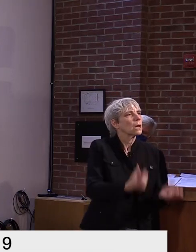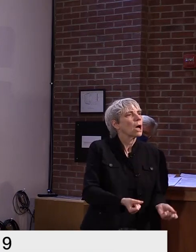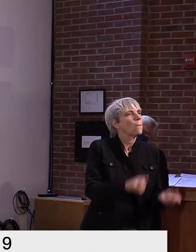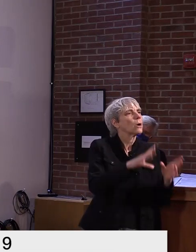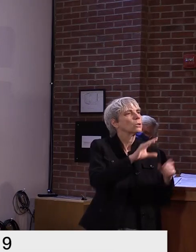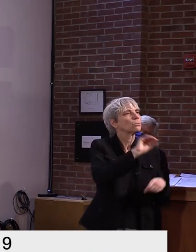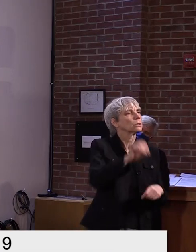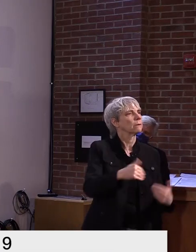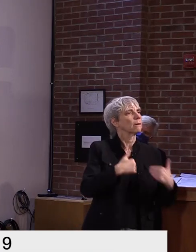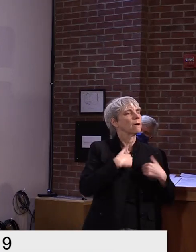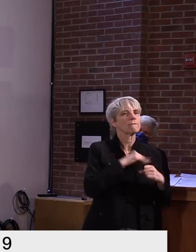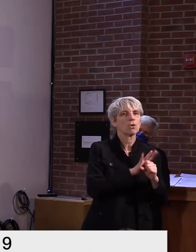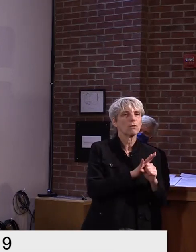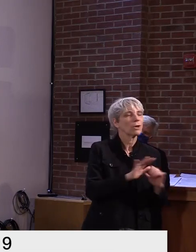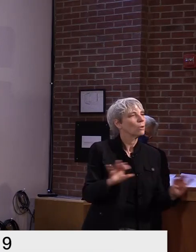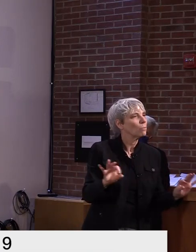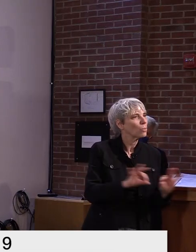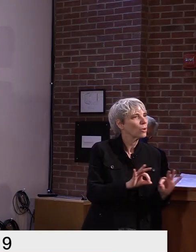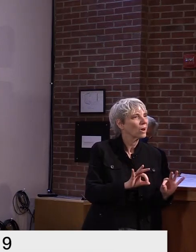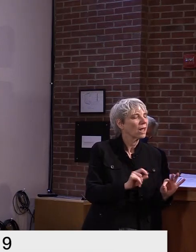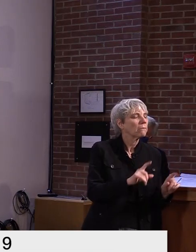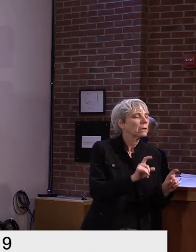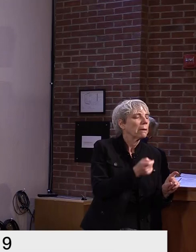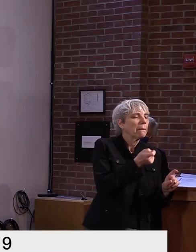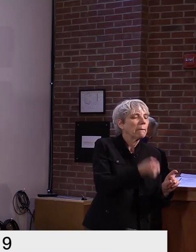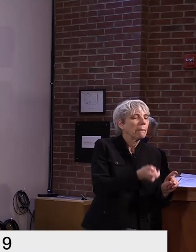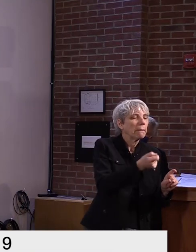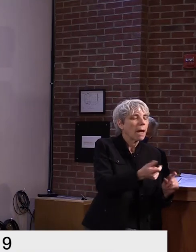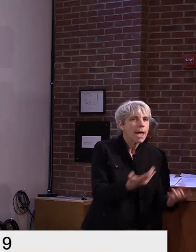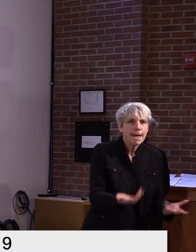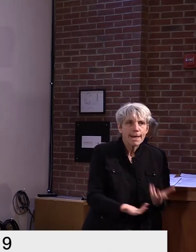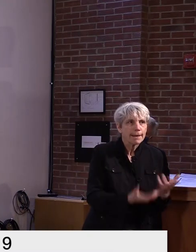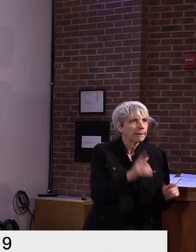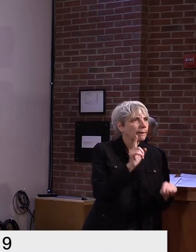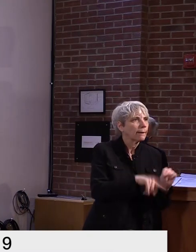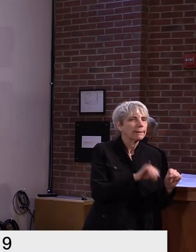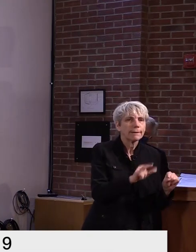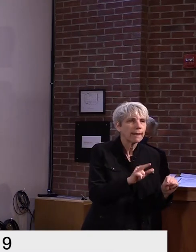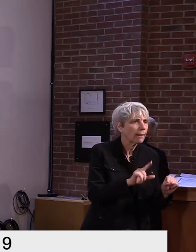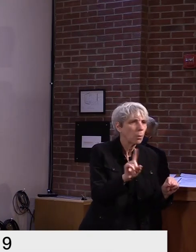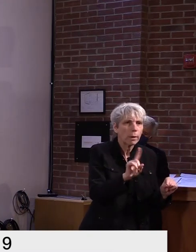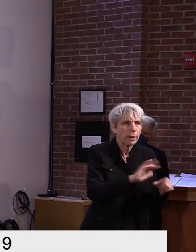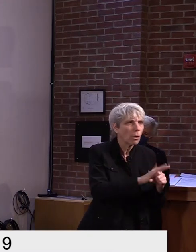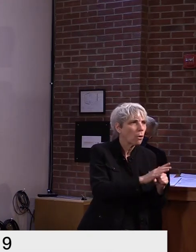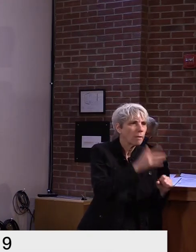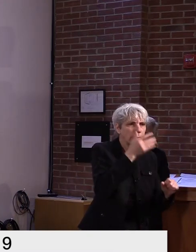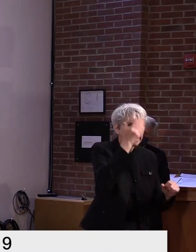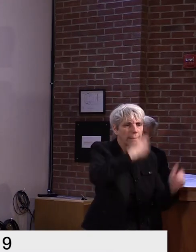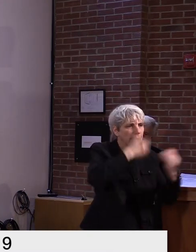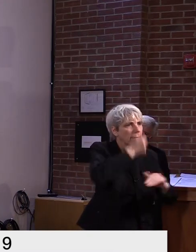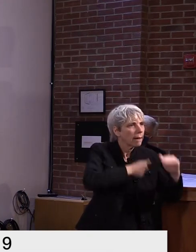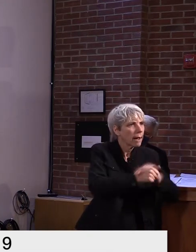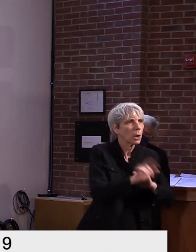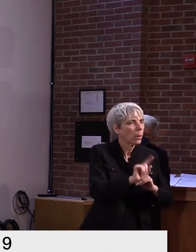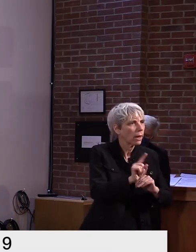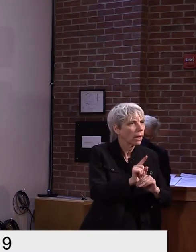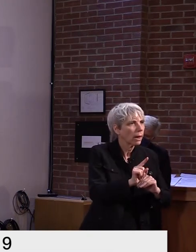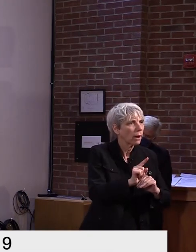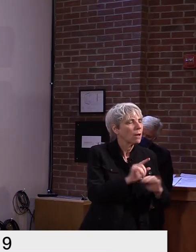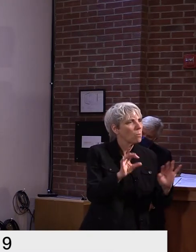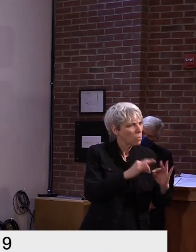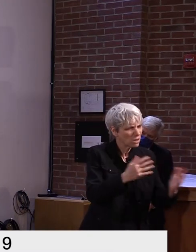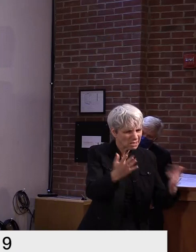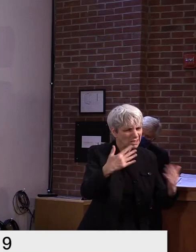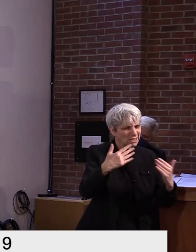a sufficient number of people in the state tested who have no symptoms. If you're only testing people who are highly likely